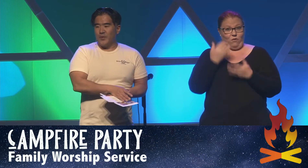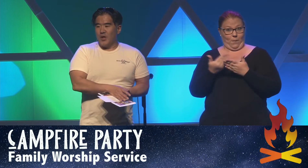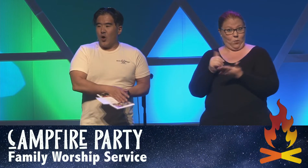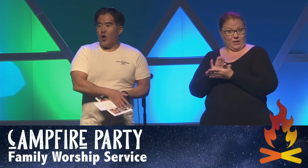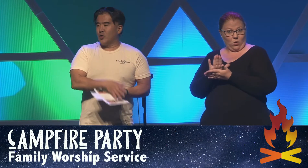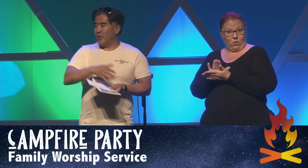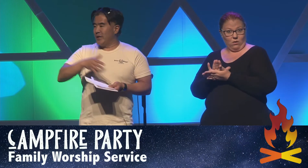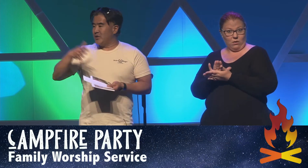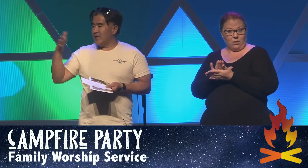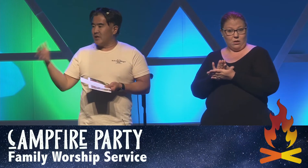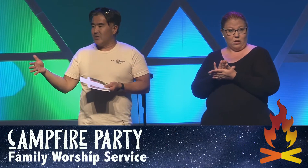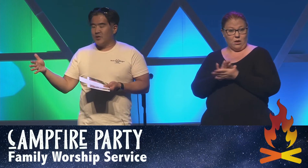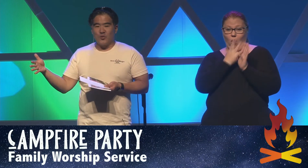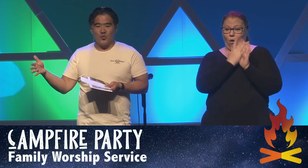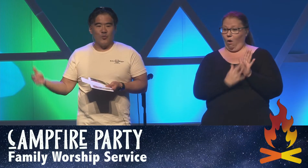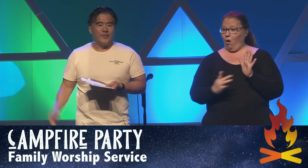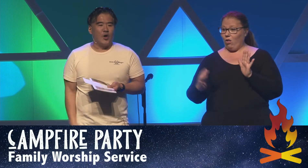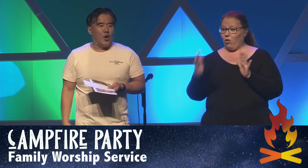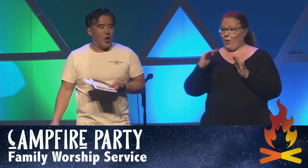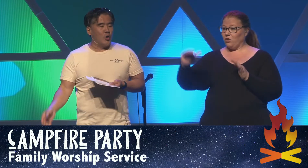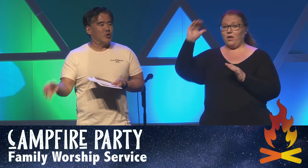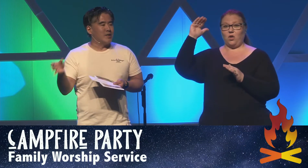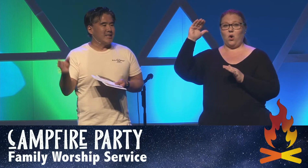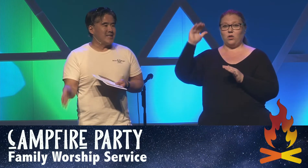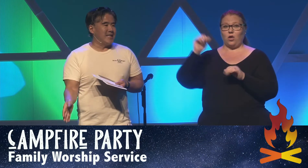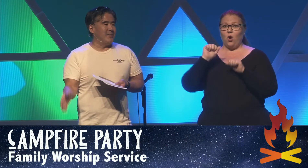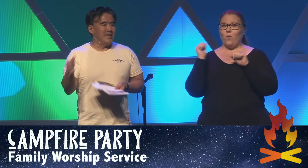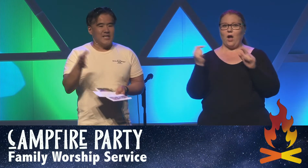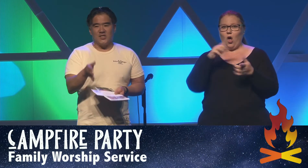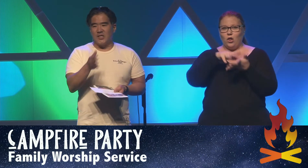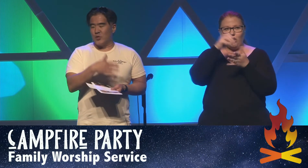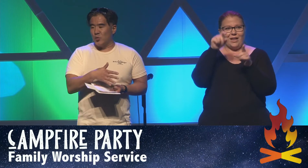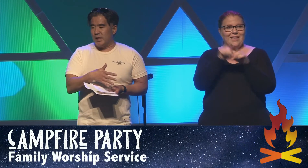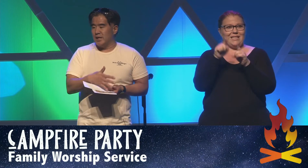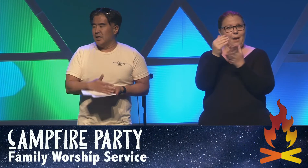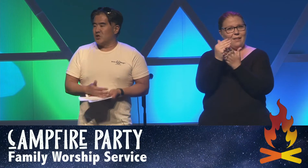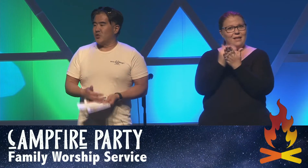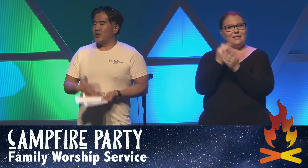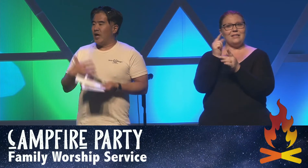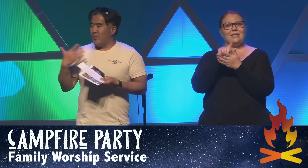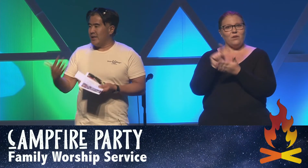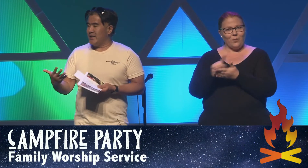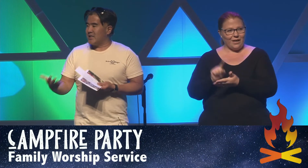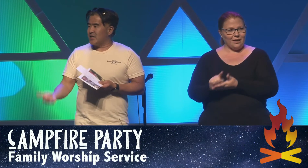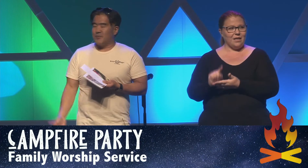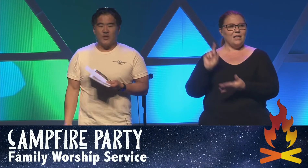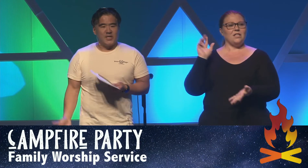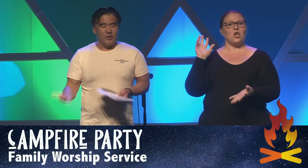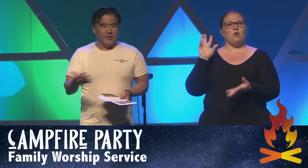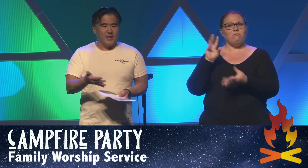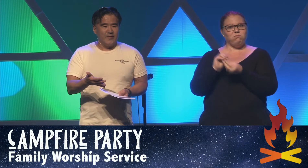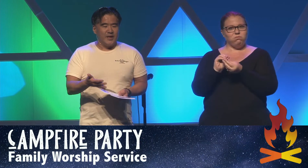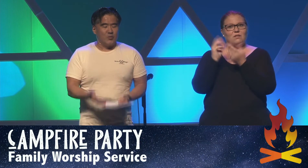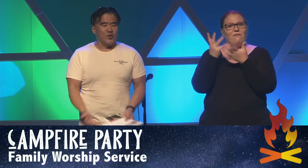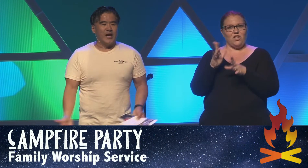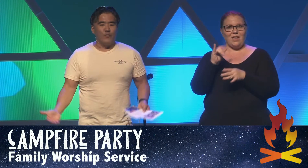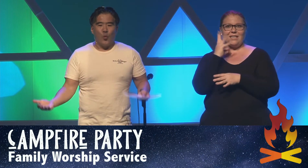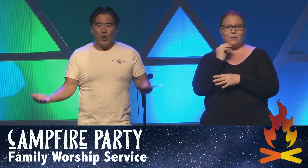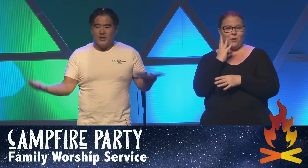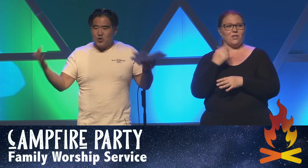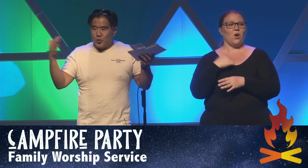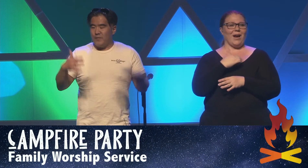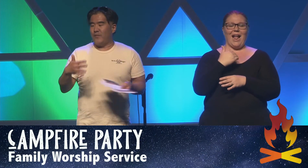preschool all the way to the adults here in the room, we've been all learning the same lessons every week. So to culminate this experience that we've been living in, we're going to